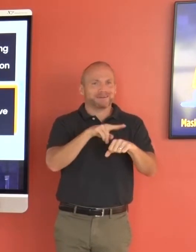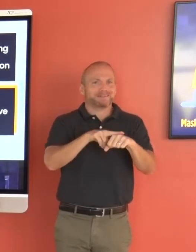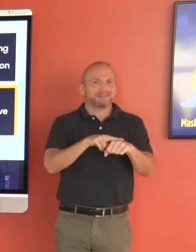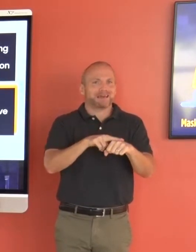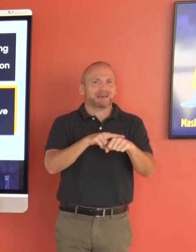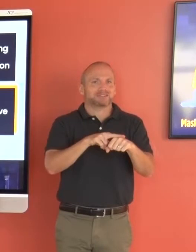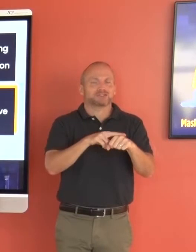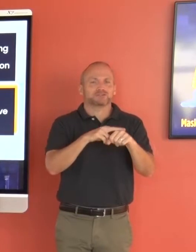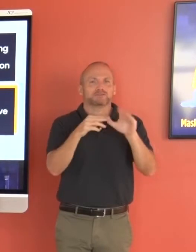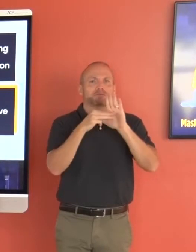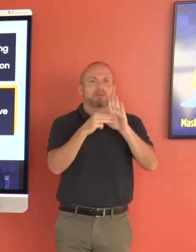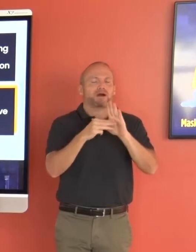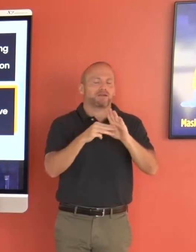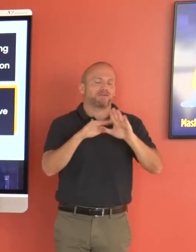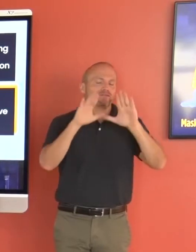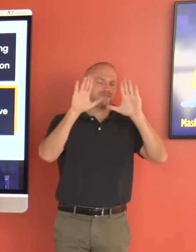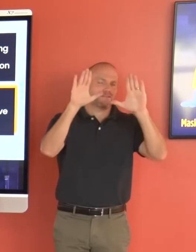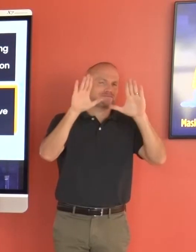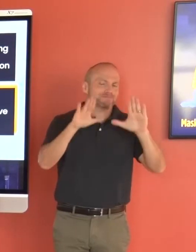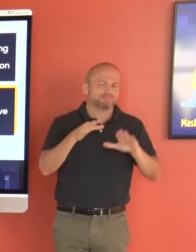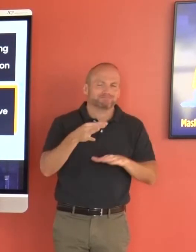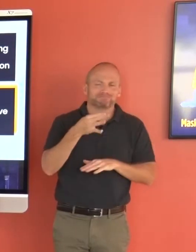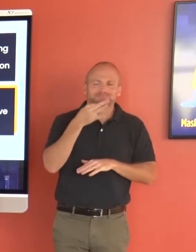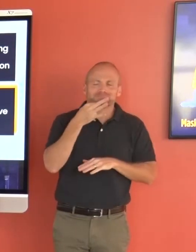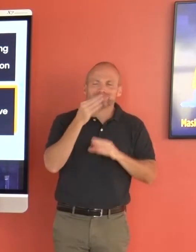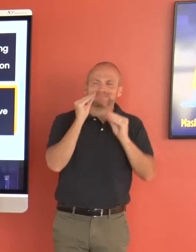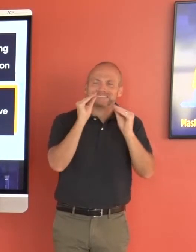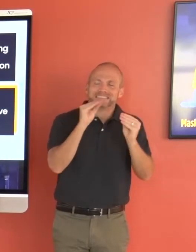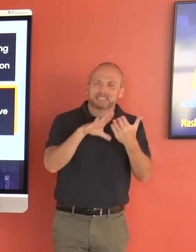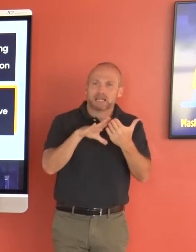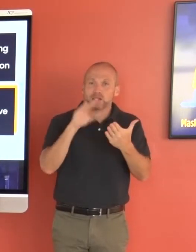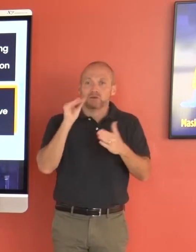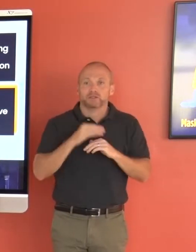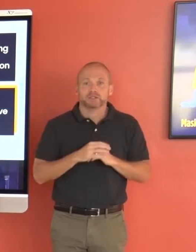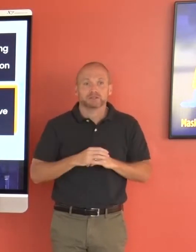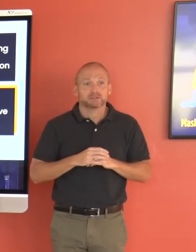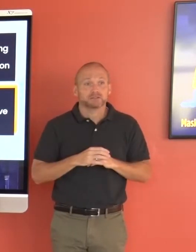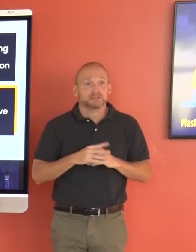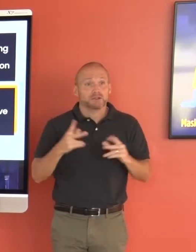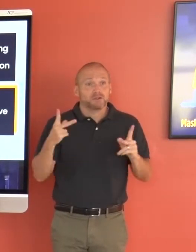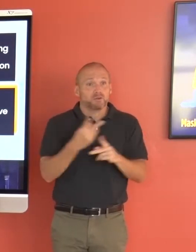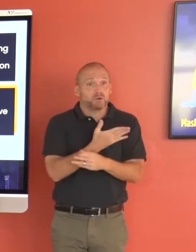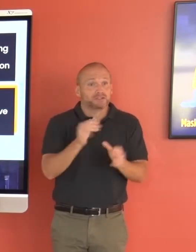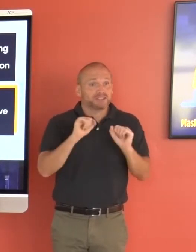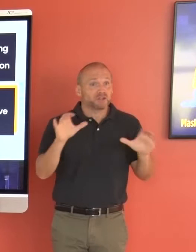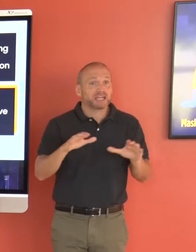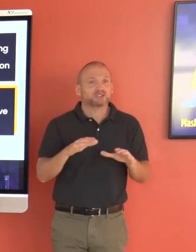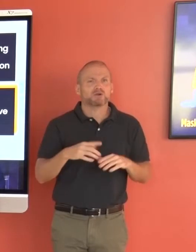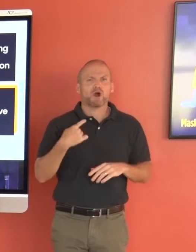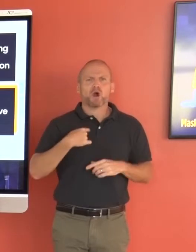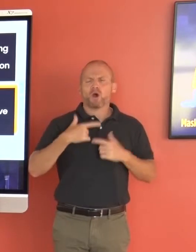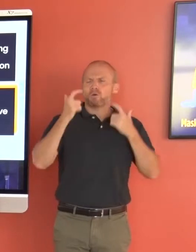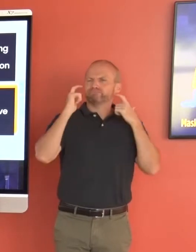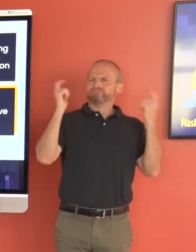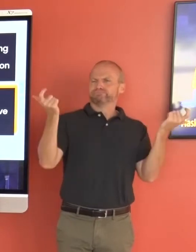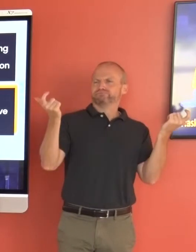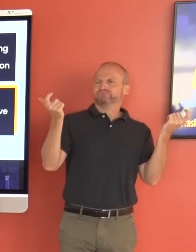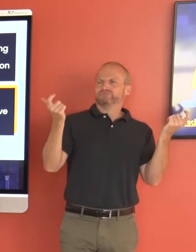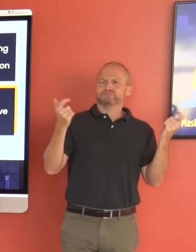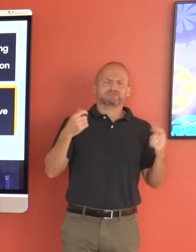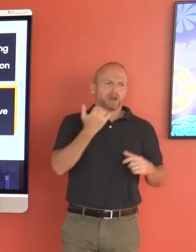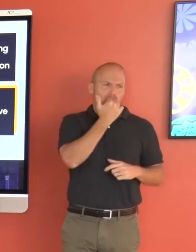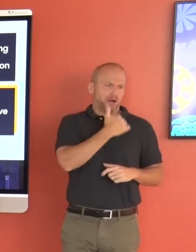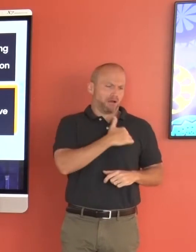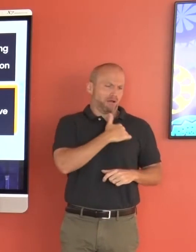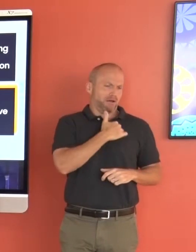for excellence in teaching and learning, and we want to keep it that way. The worst thing that you could do is start patting yourself on the back and getting cocky and say, ha,